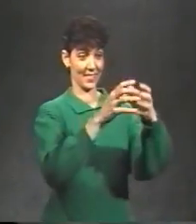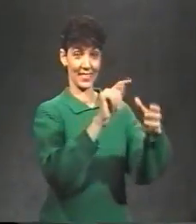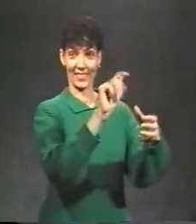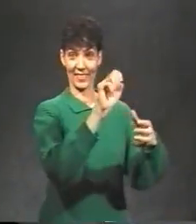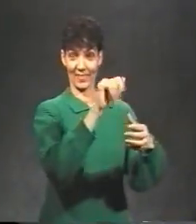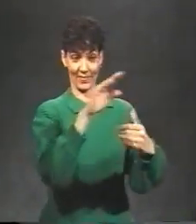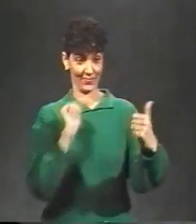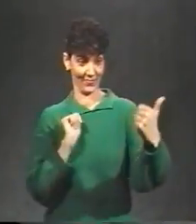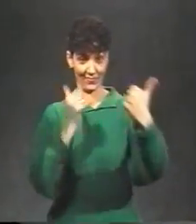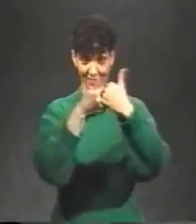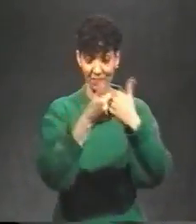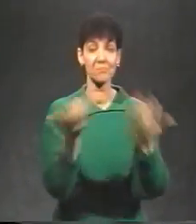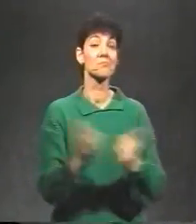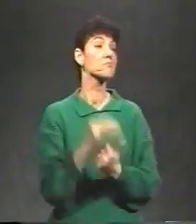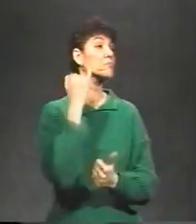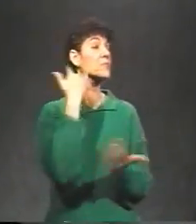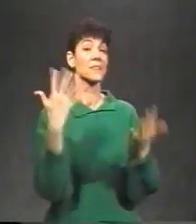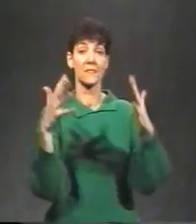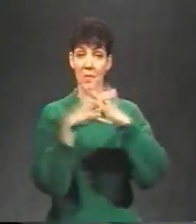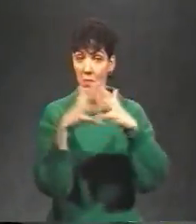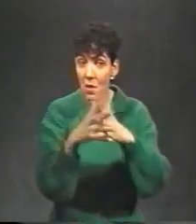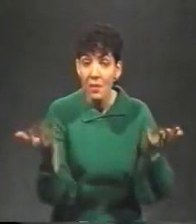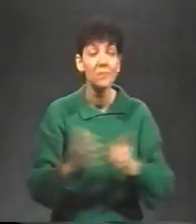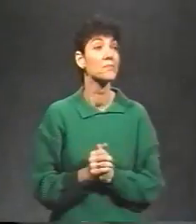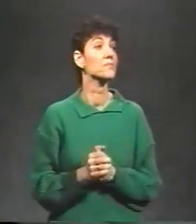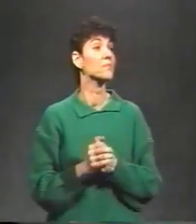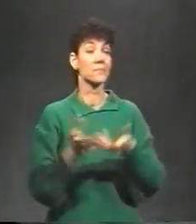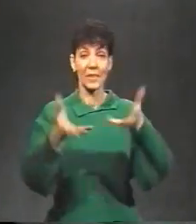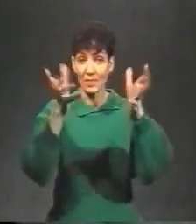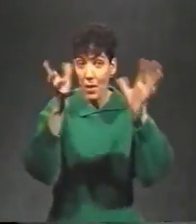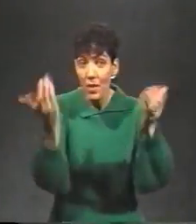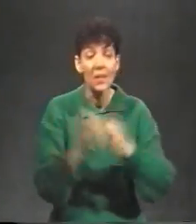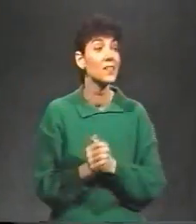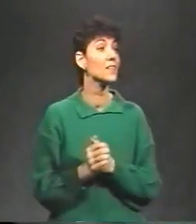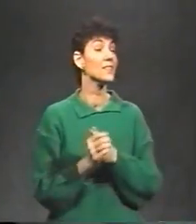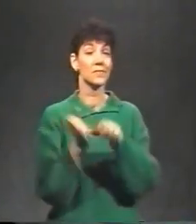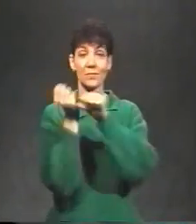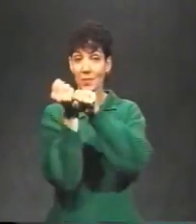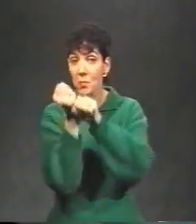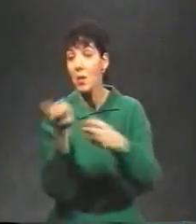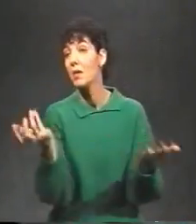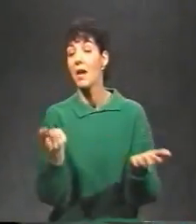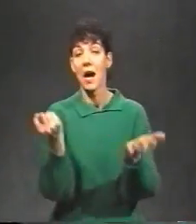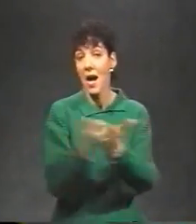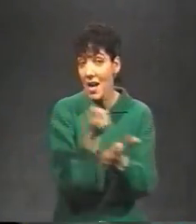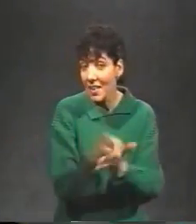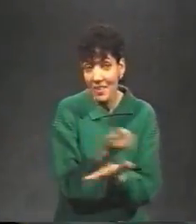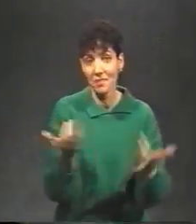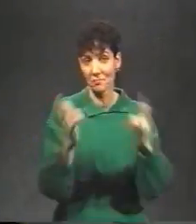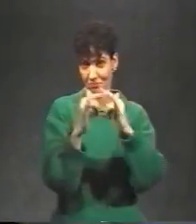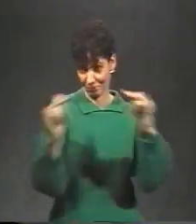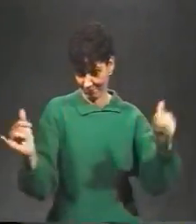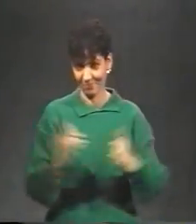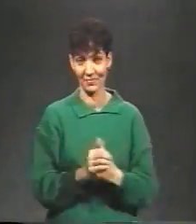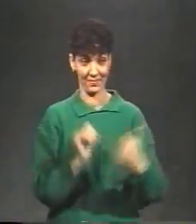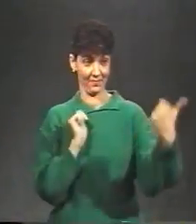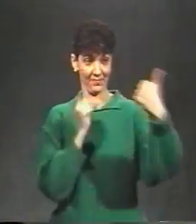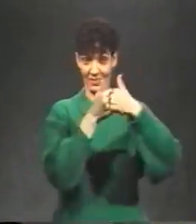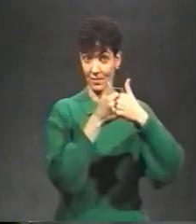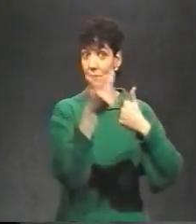score produced near the signer's body shows that the team is supported by the signer, or that it is the local team. The